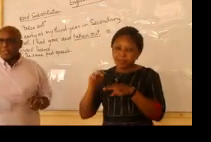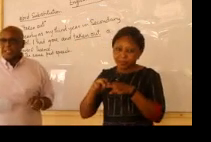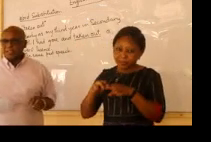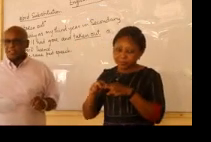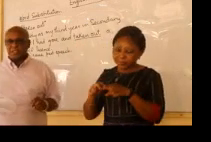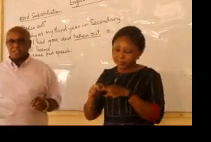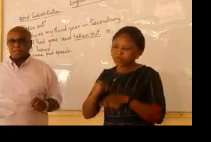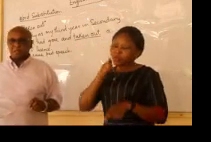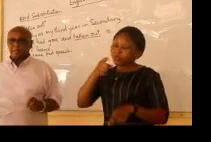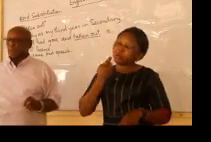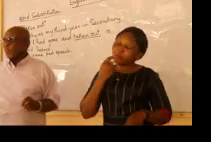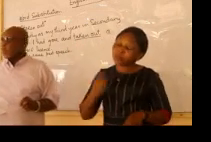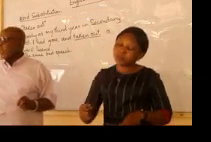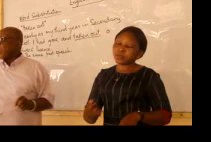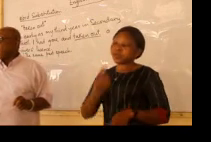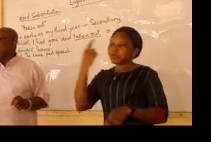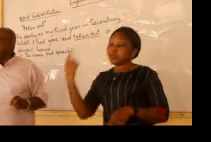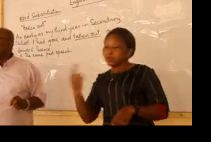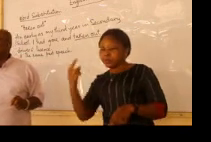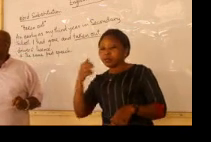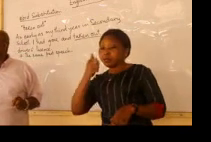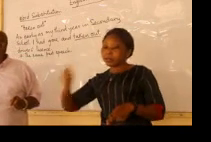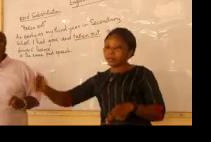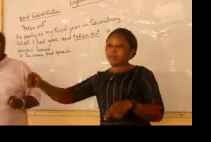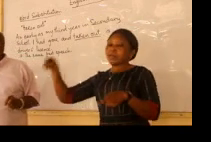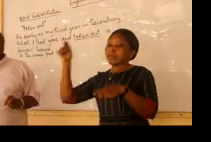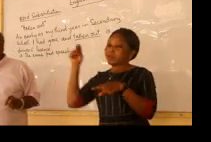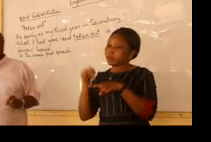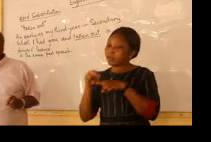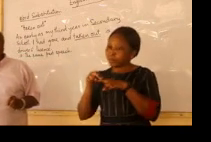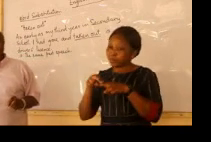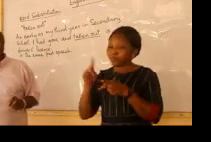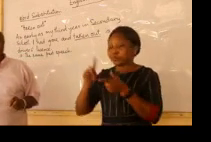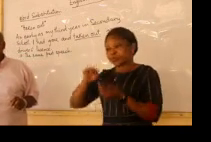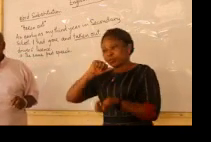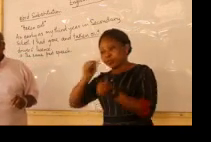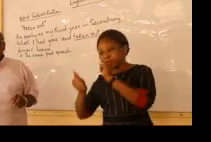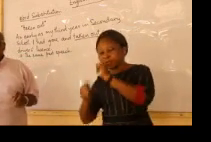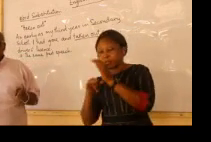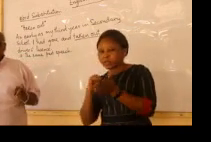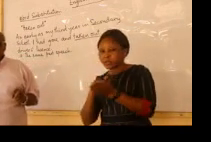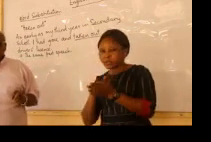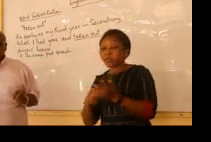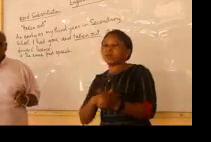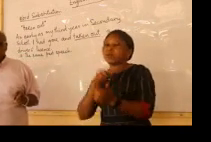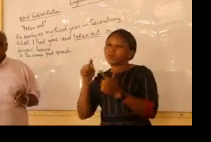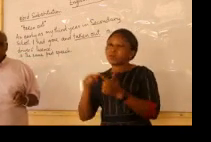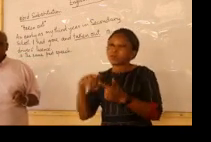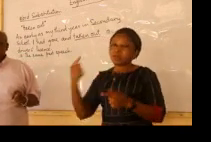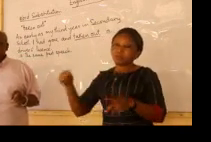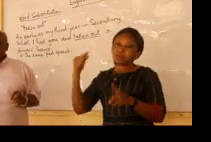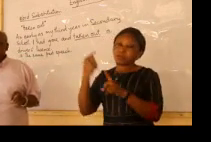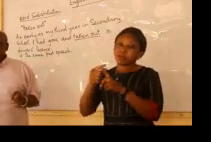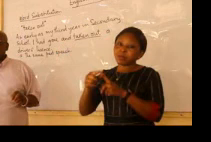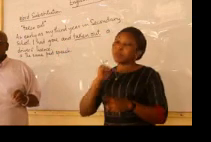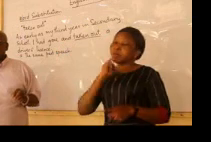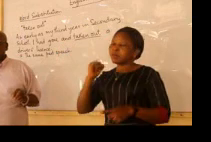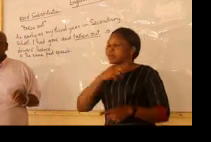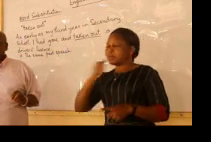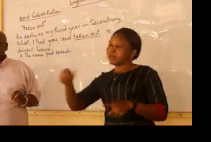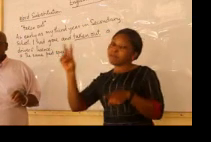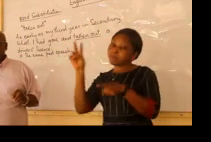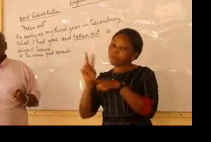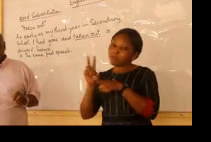to replace it. When the word is a verb, you make sure you use